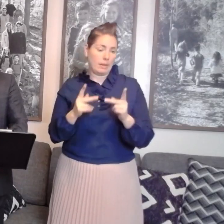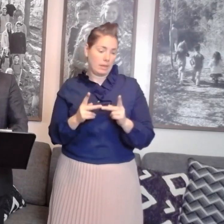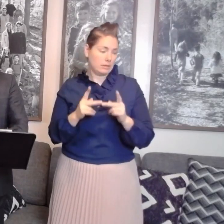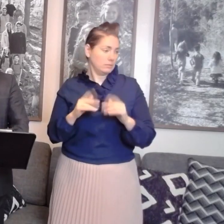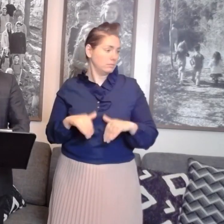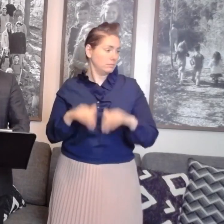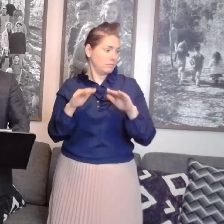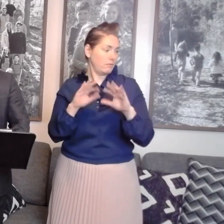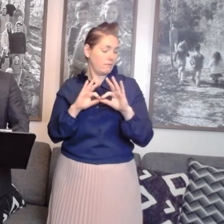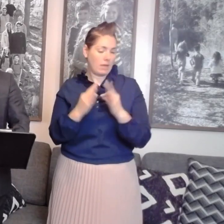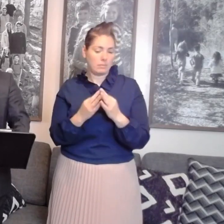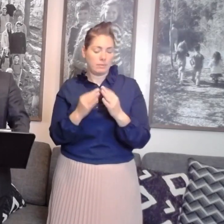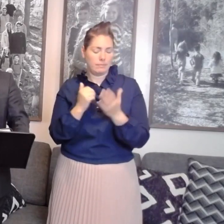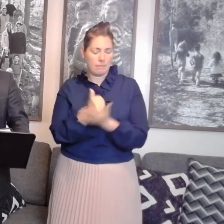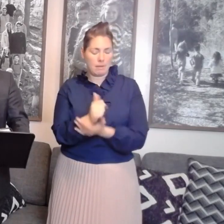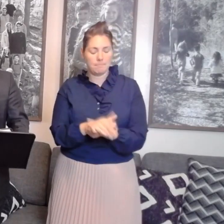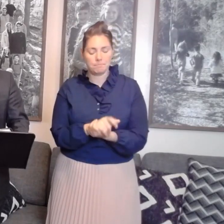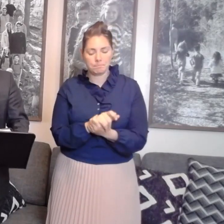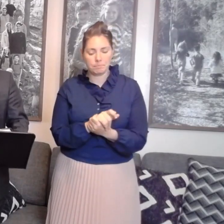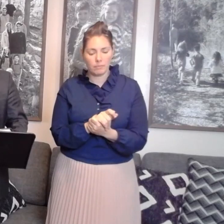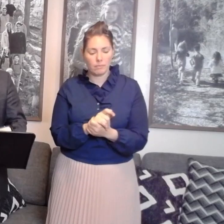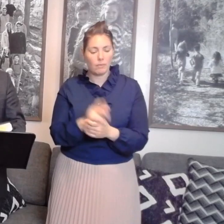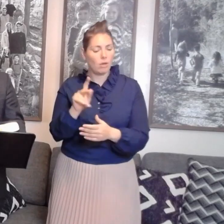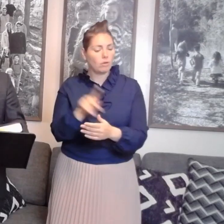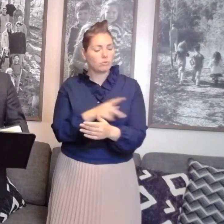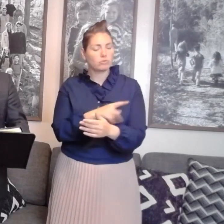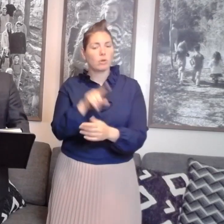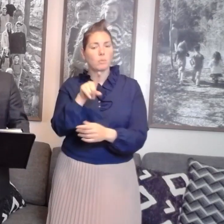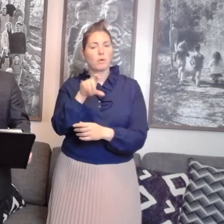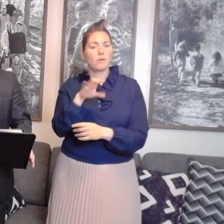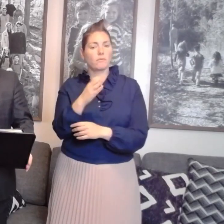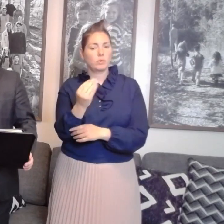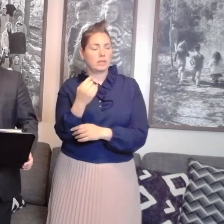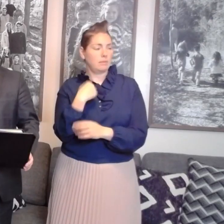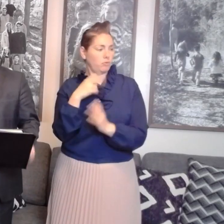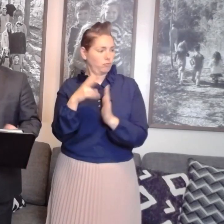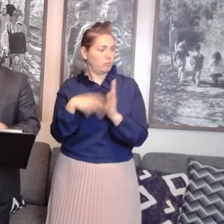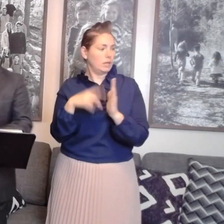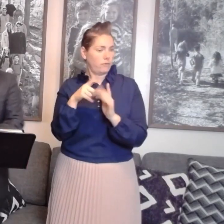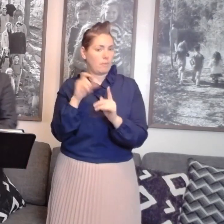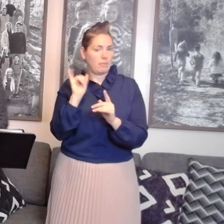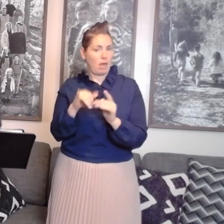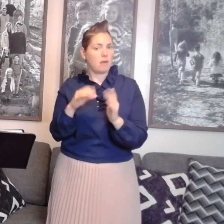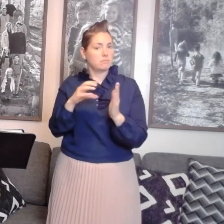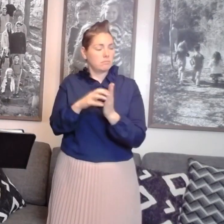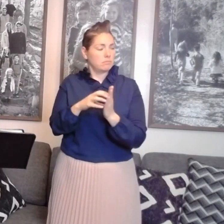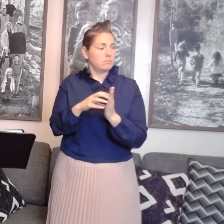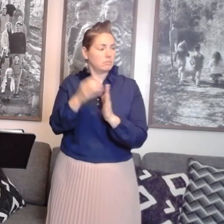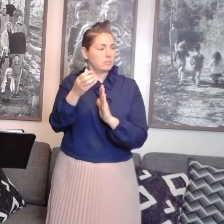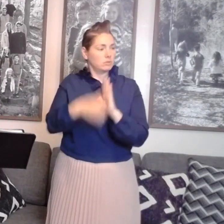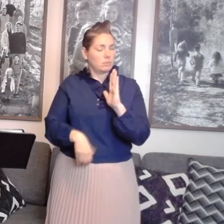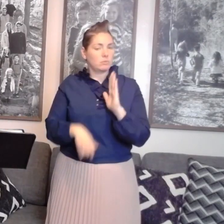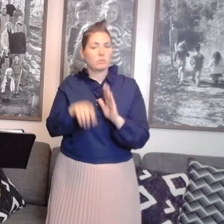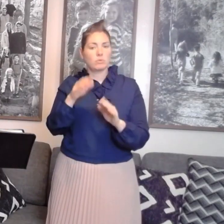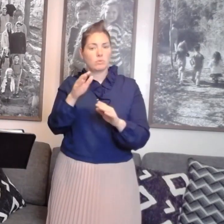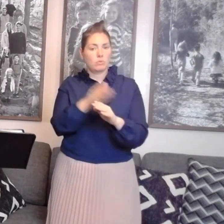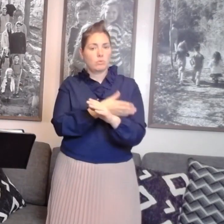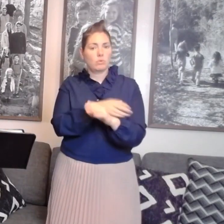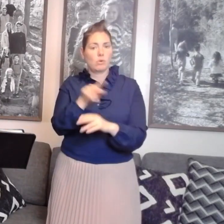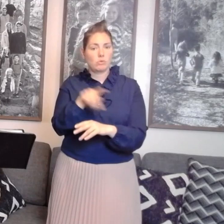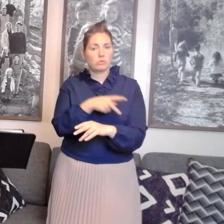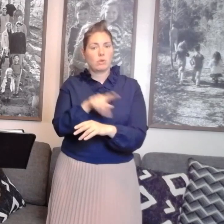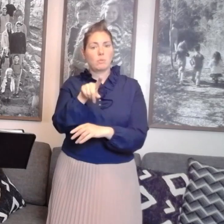Amen. Psalms 114 is where I'm reading from tonight. Psalms 114.